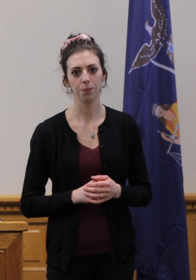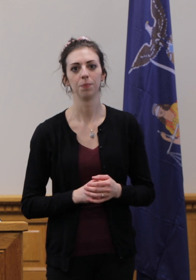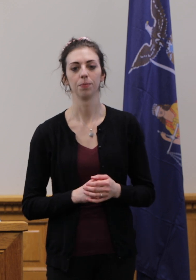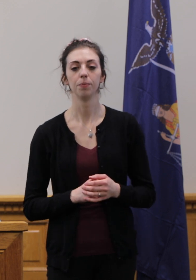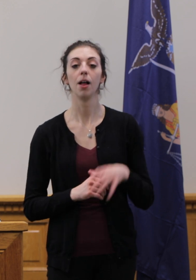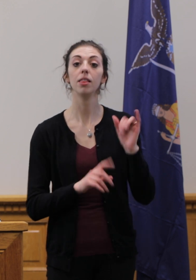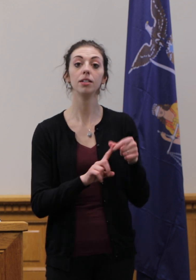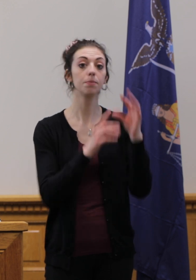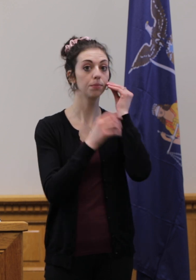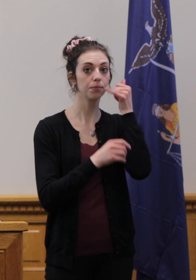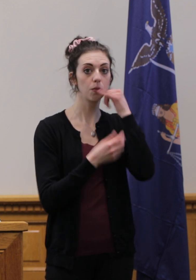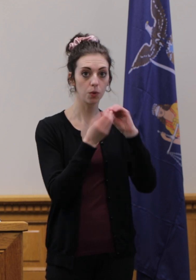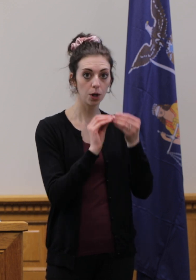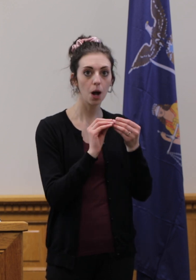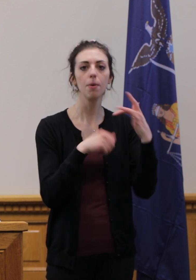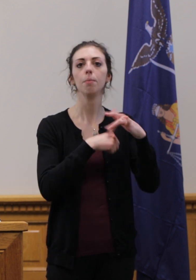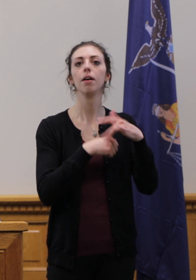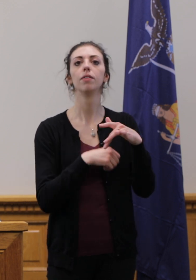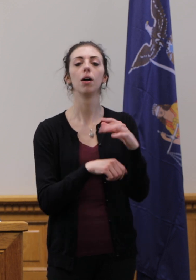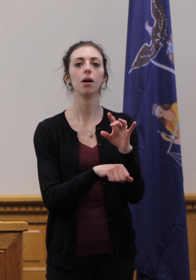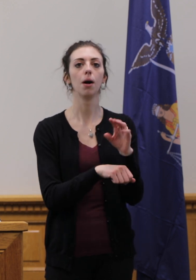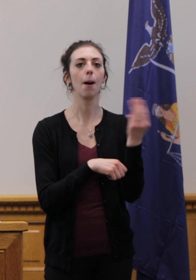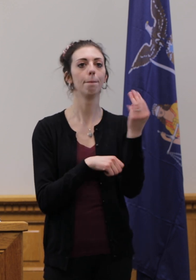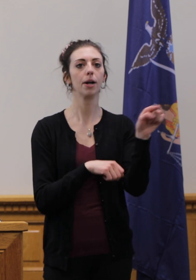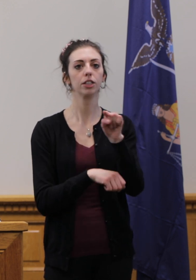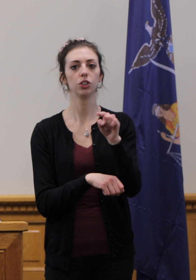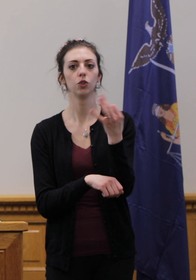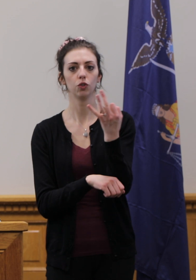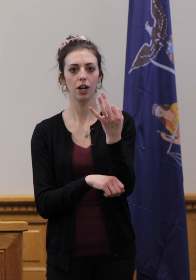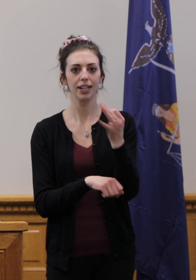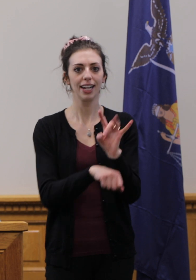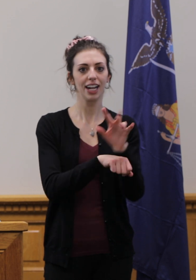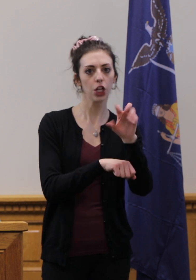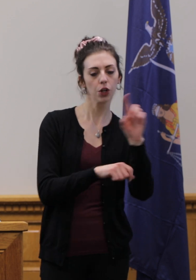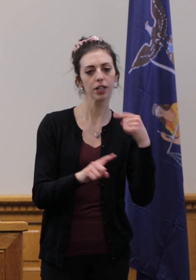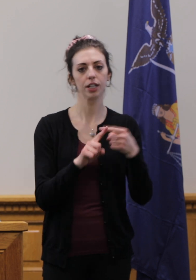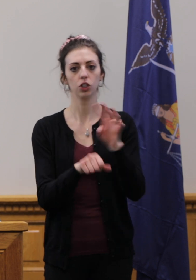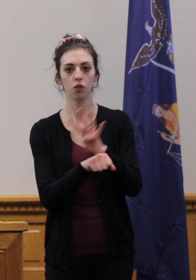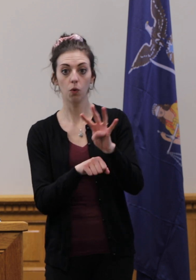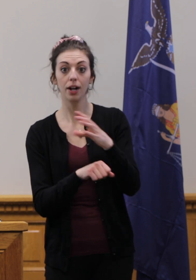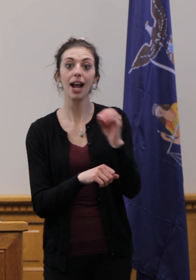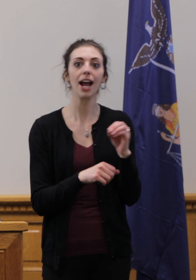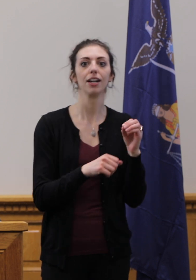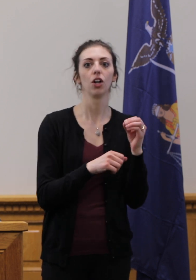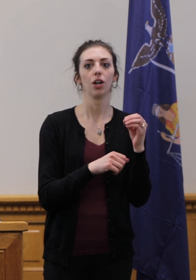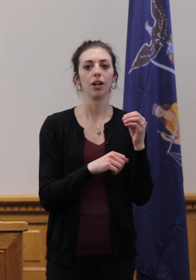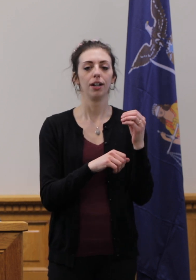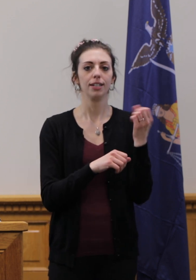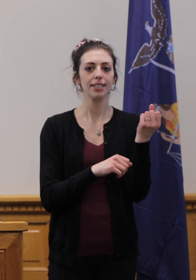315-349-3330. The hotline is open weekdays from 8:30 a.m. to 4 p.m. and from 9 a.m. to 1 p.m.